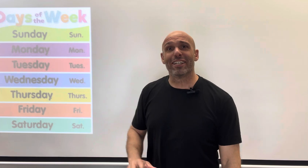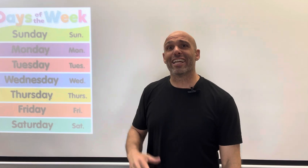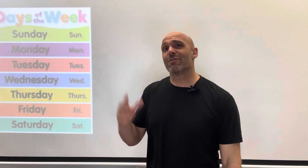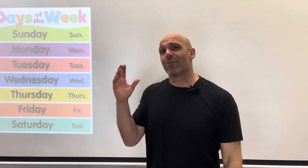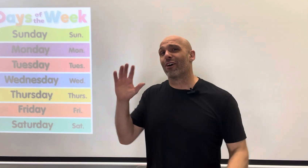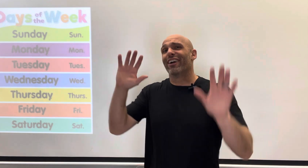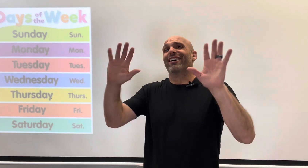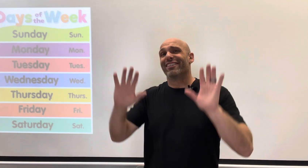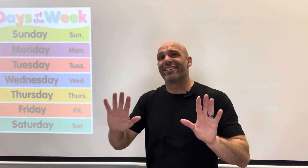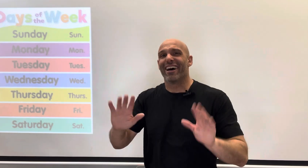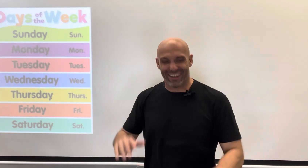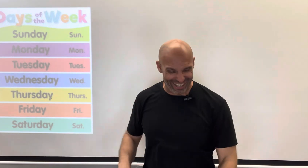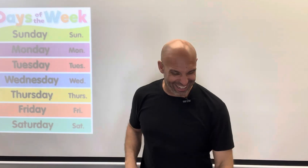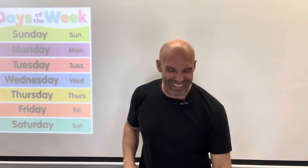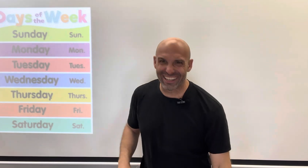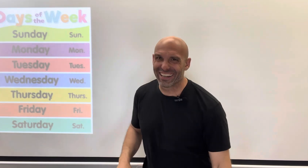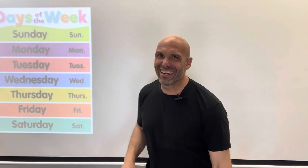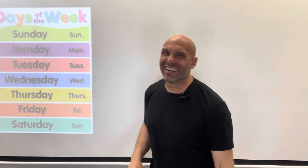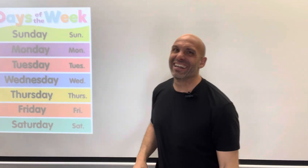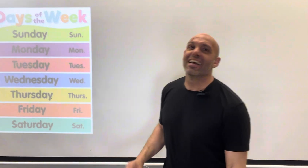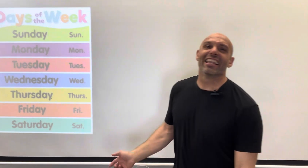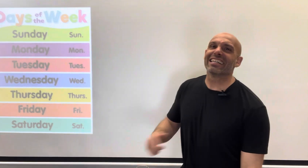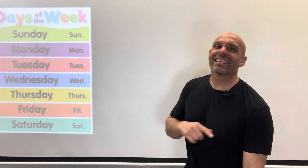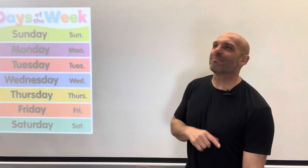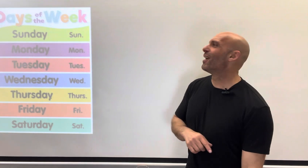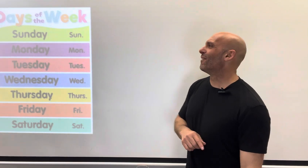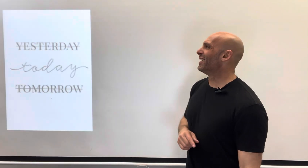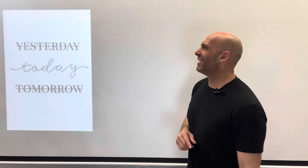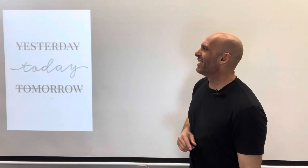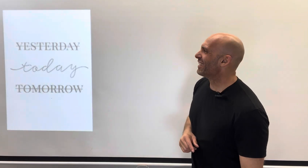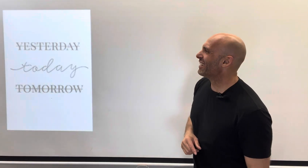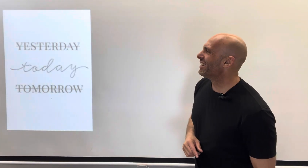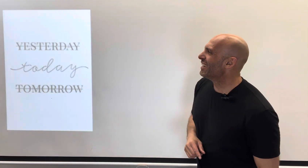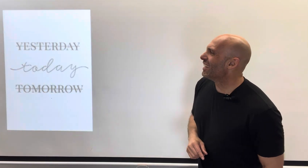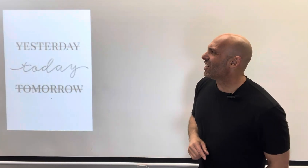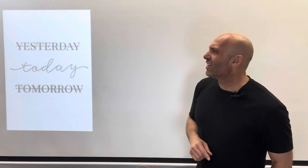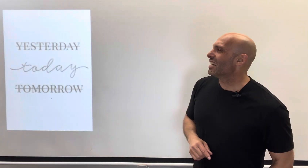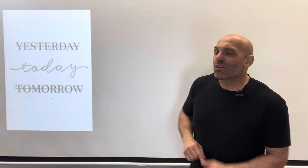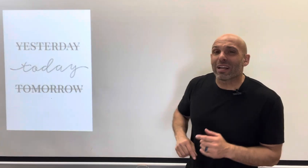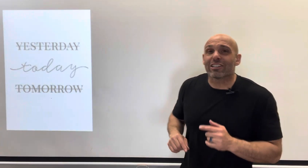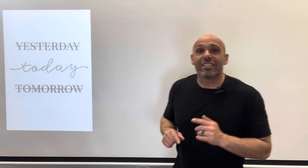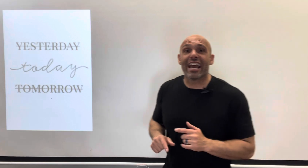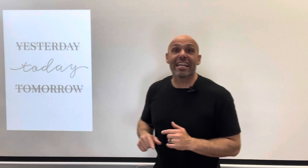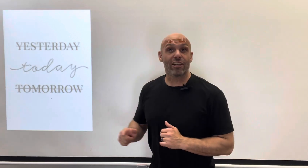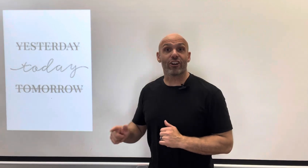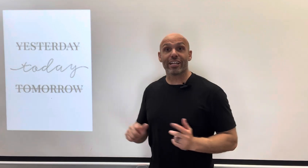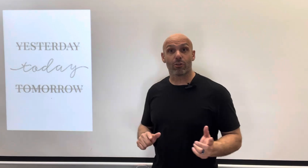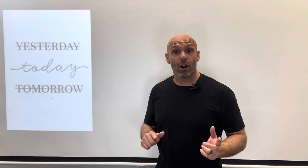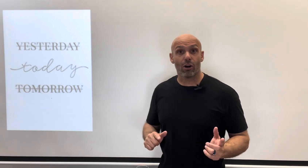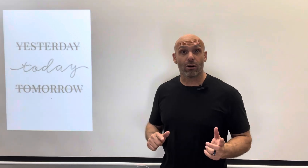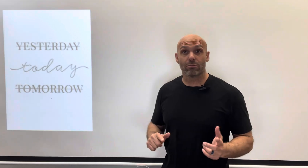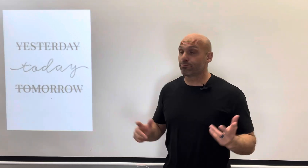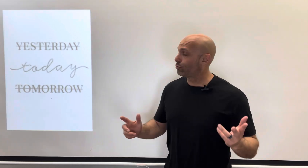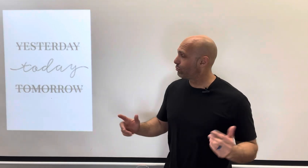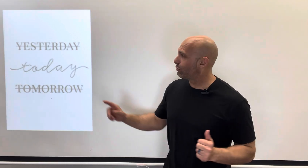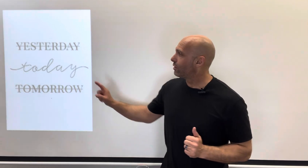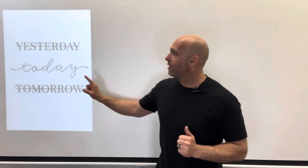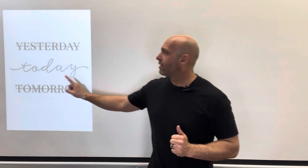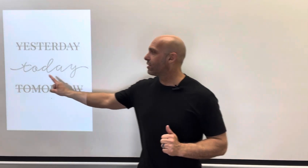explanation for Sunday. Let's keep going. All right, so we got today, yesterday, and tomorrow. These are used